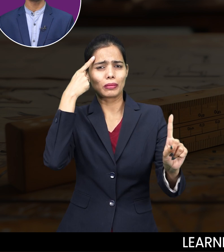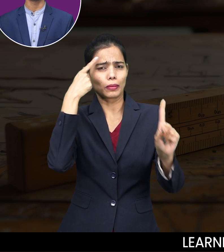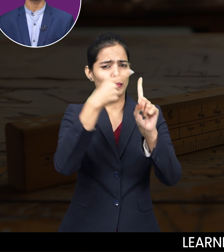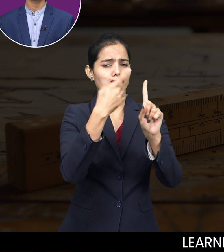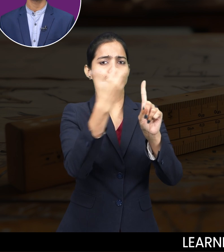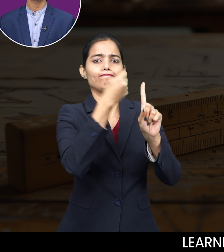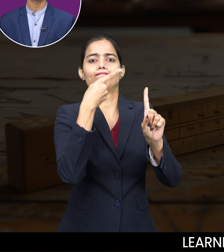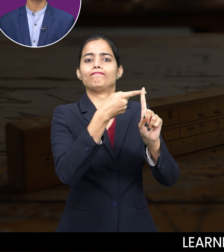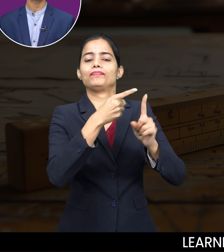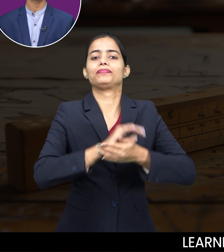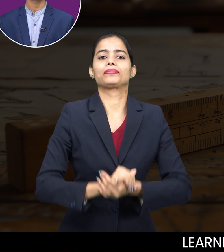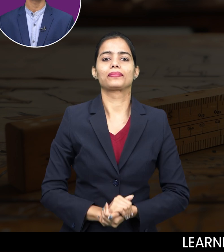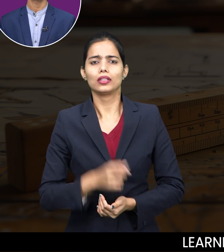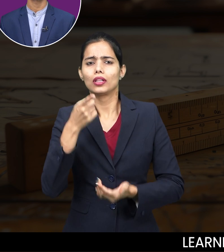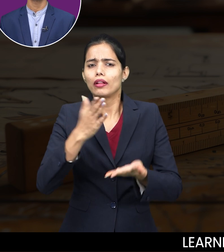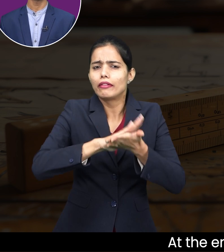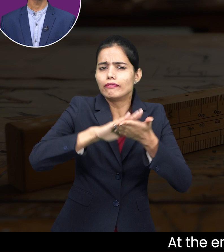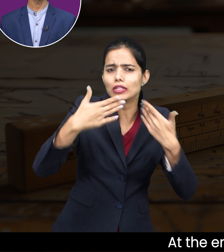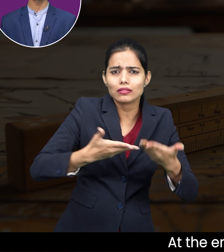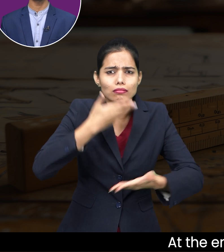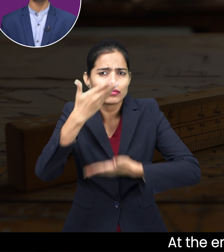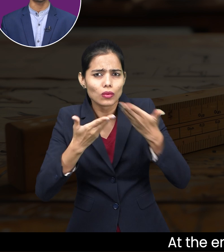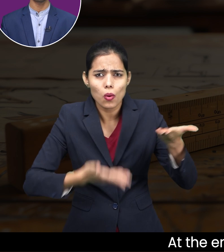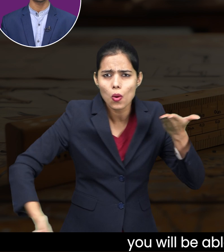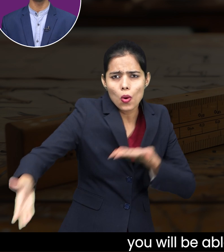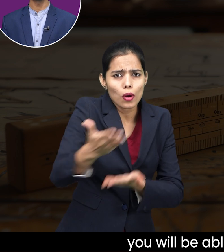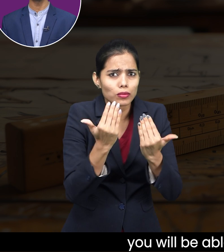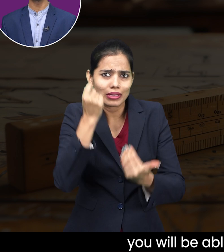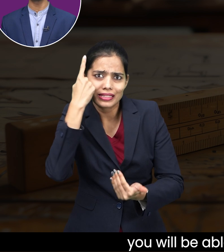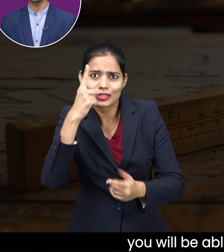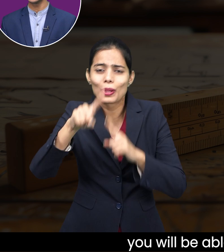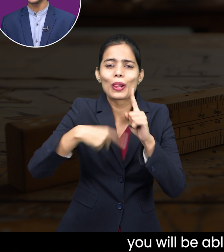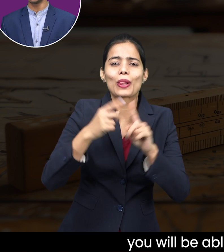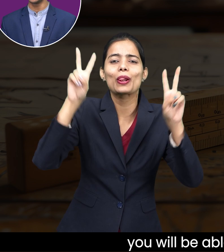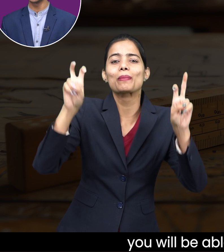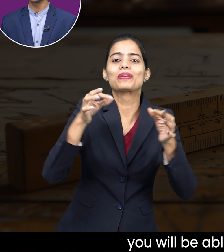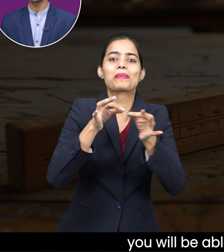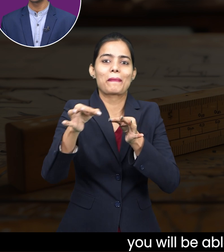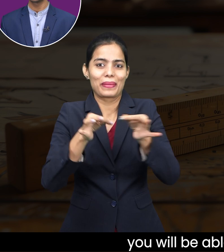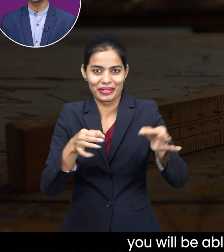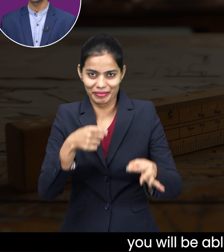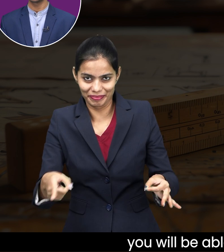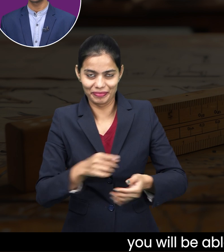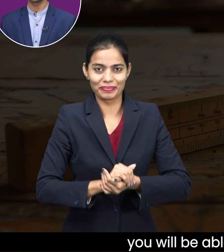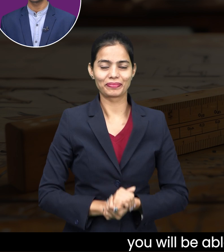Learning outcomes. At the end of this session, you will be able to understand about